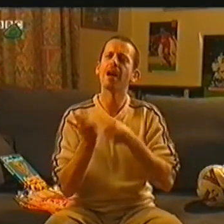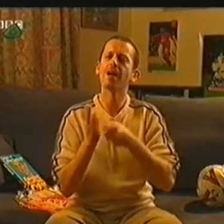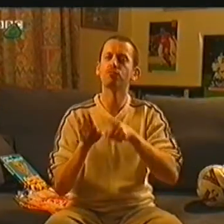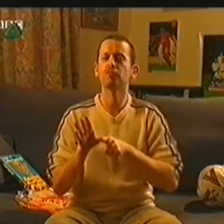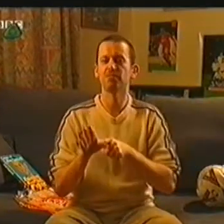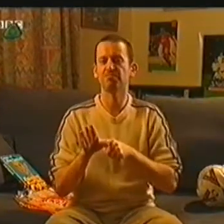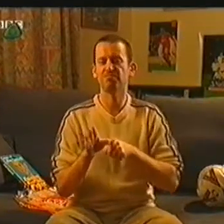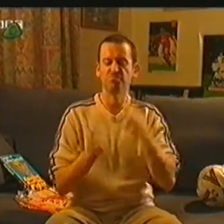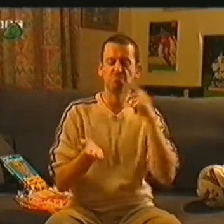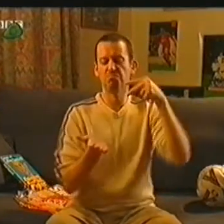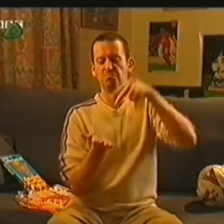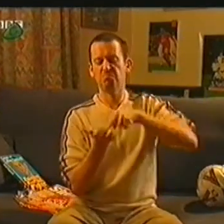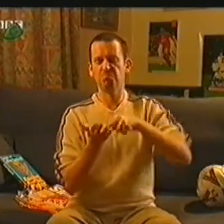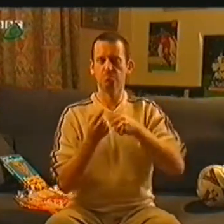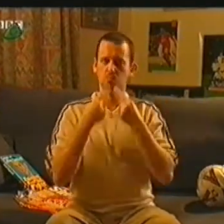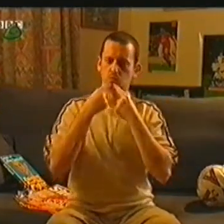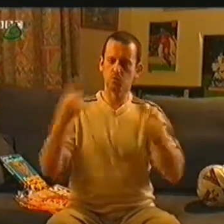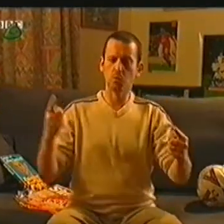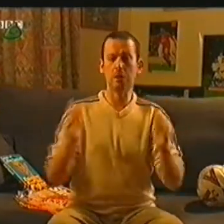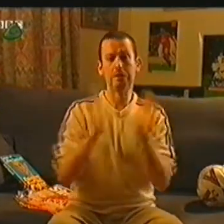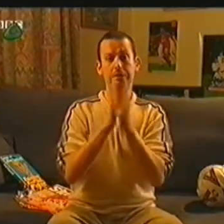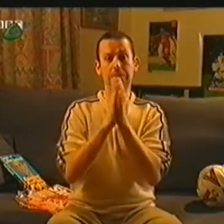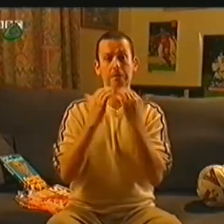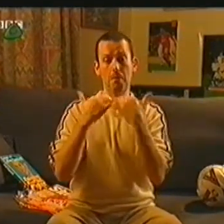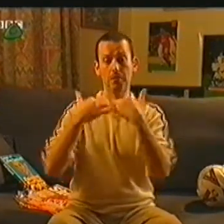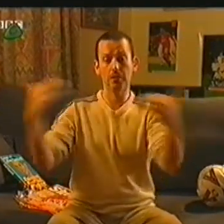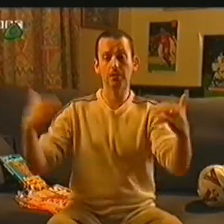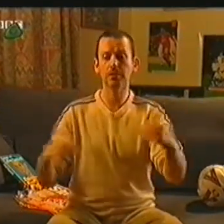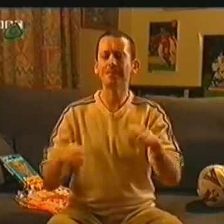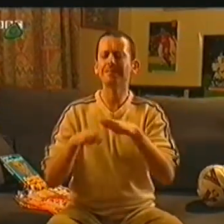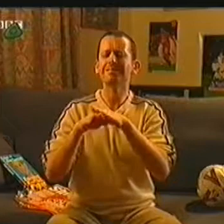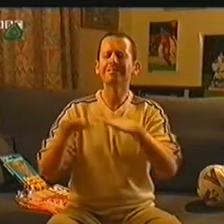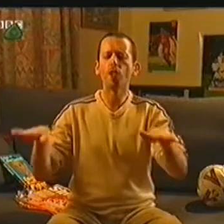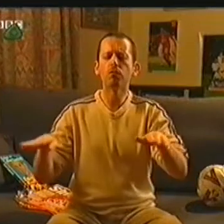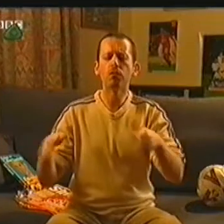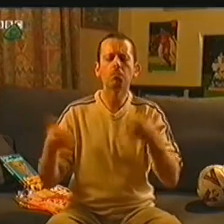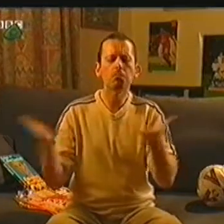The head, Mr. Henry, asked the team to stay behind after assembly.